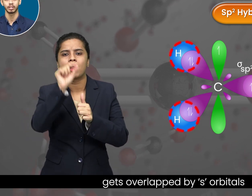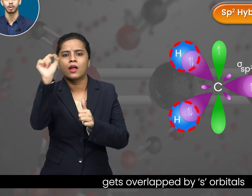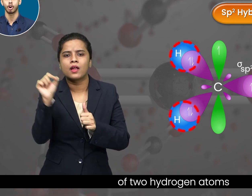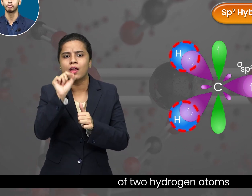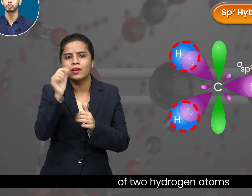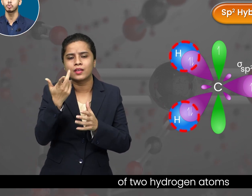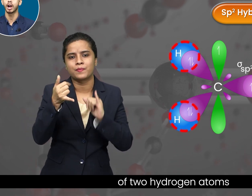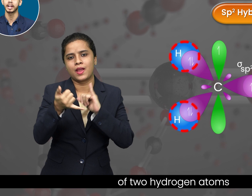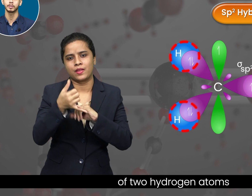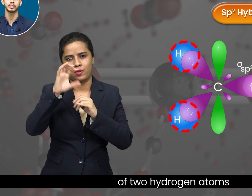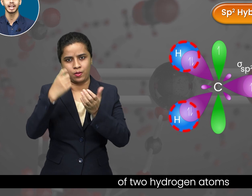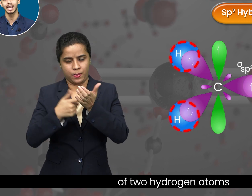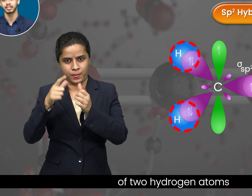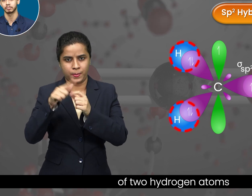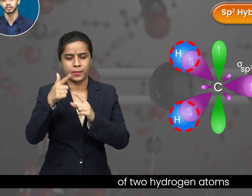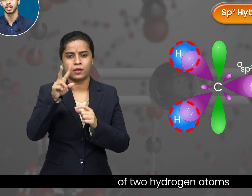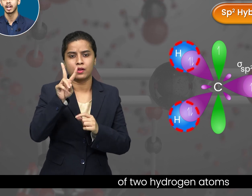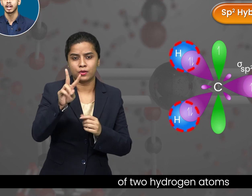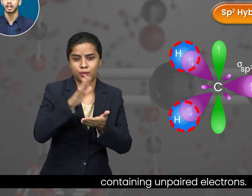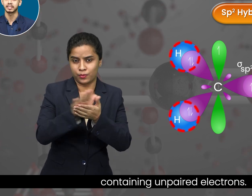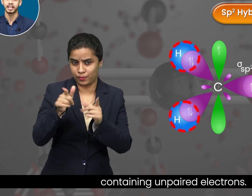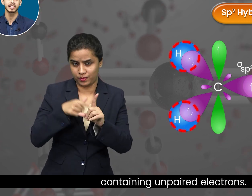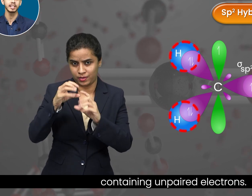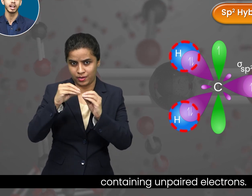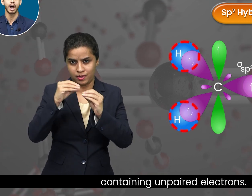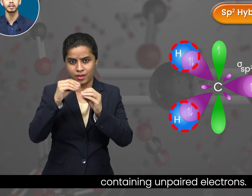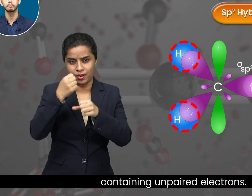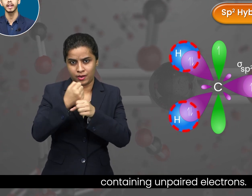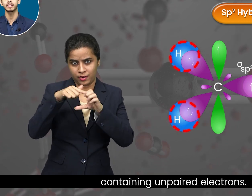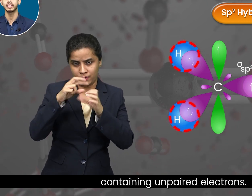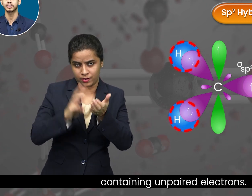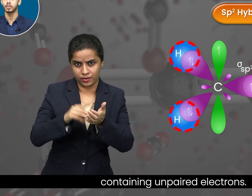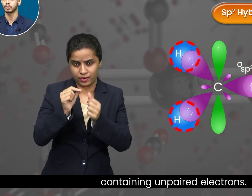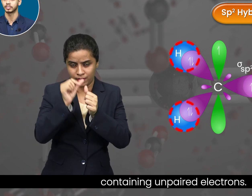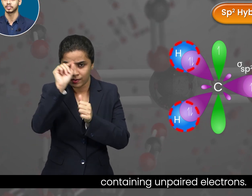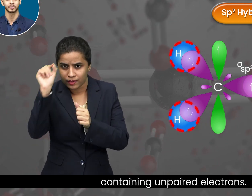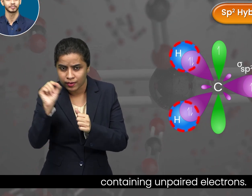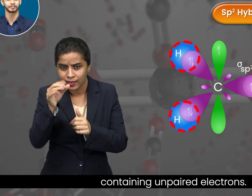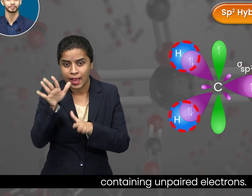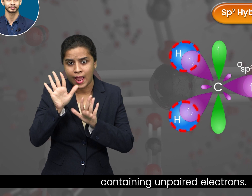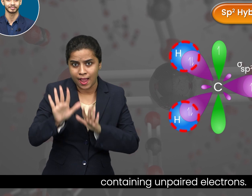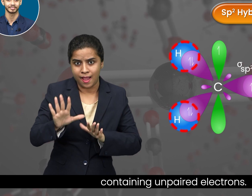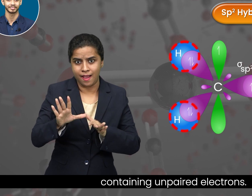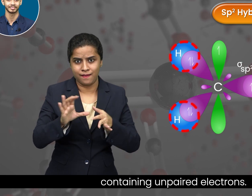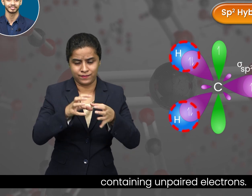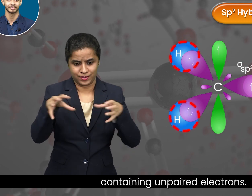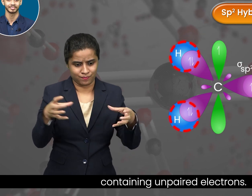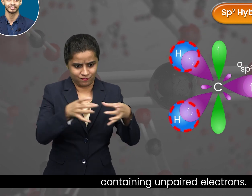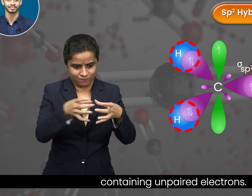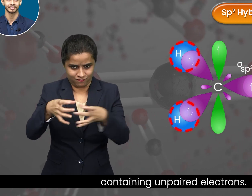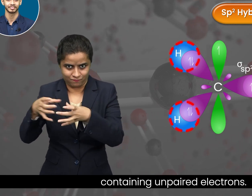orbitals of two hydrogen atoms containing unpaired electrons.